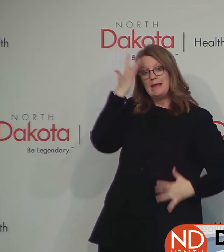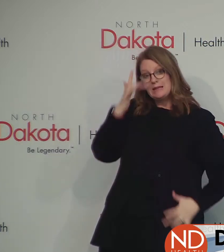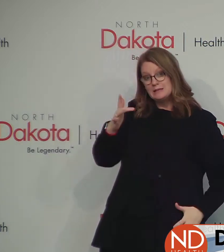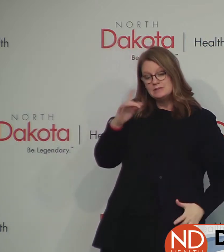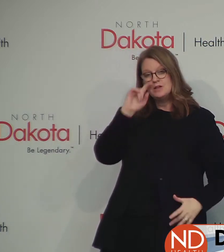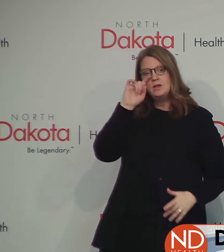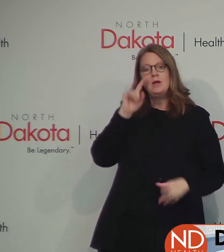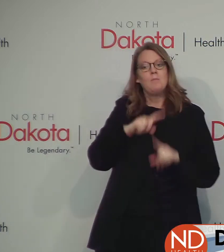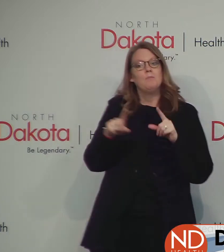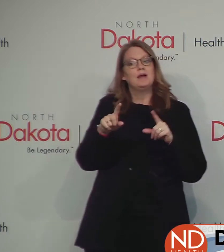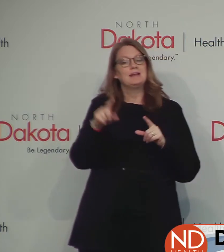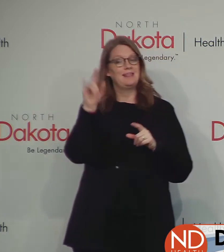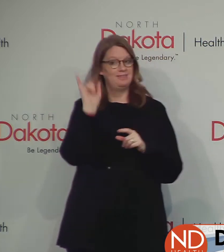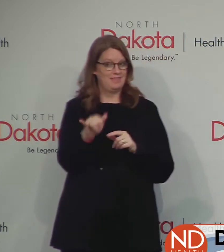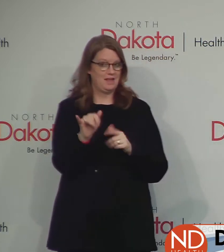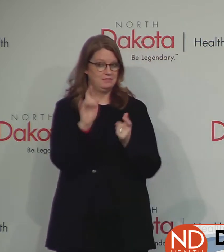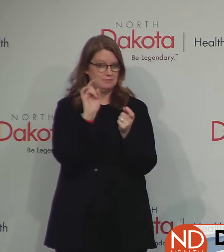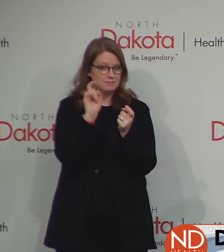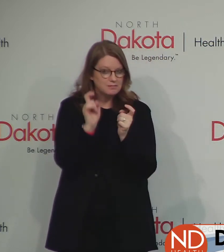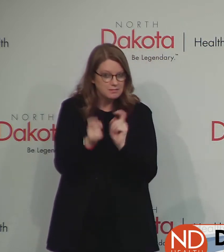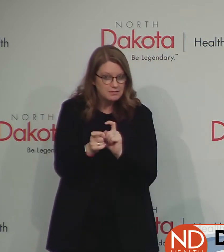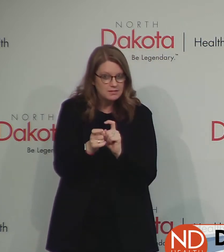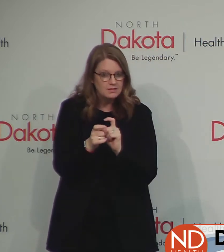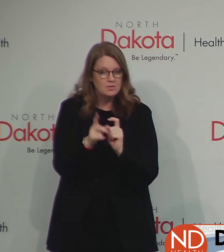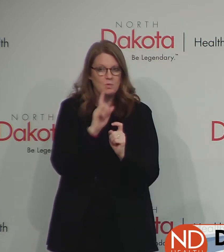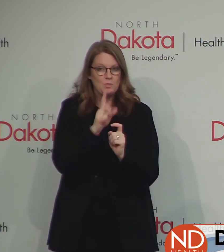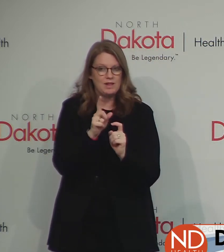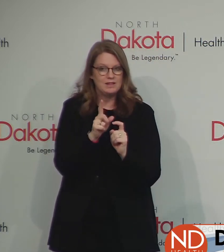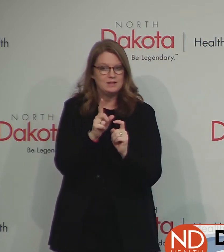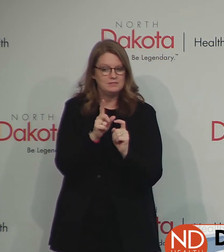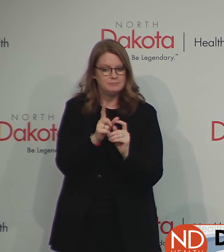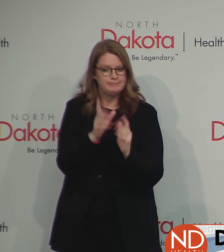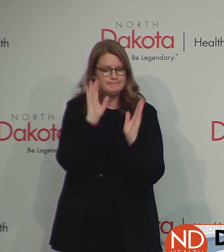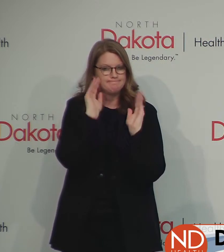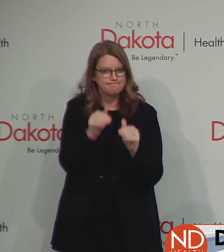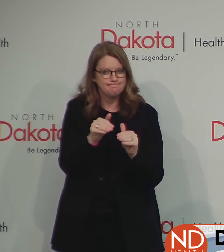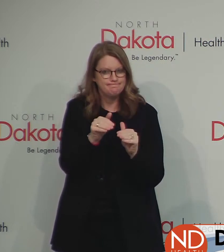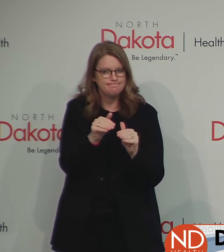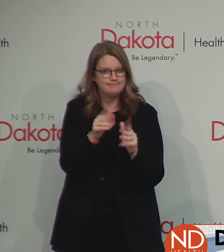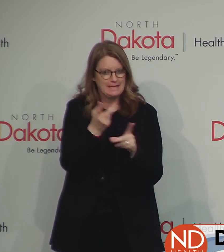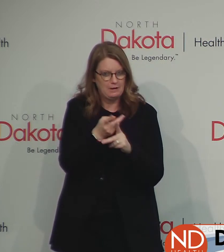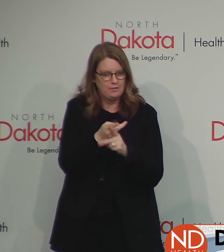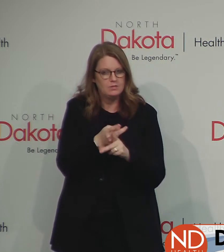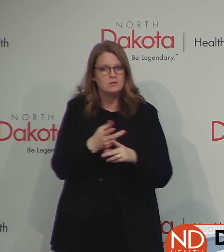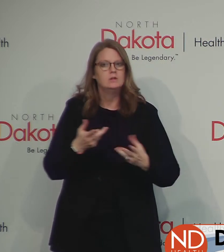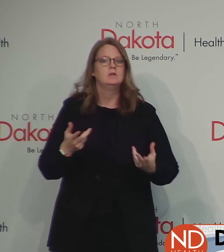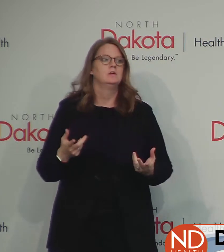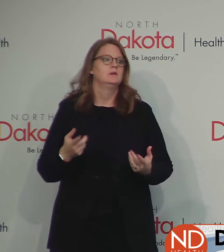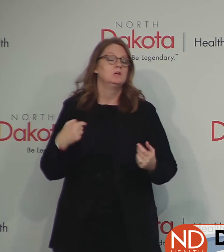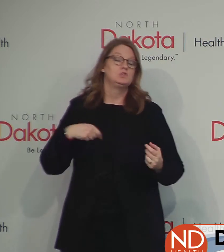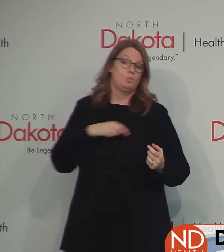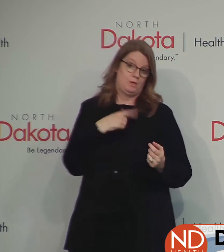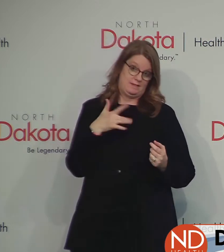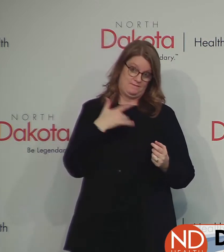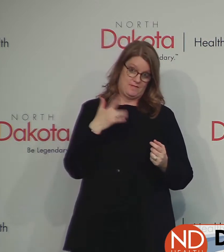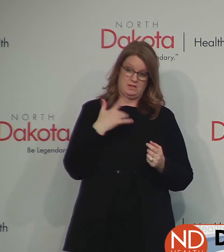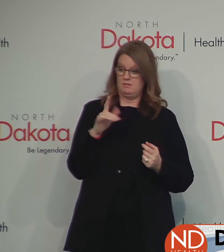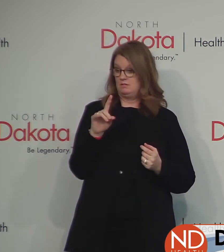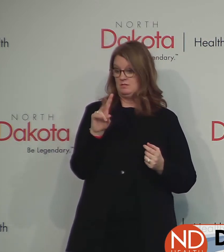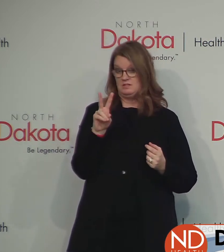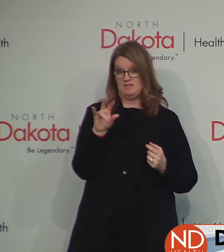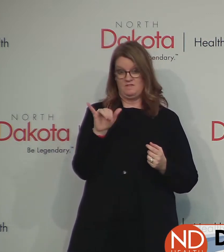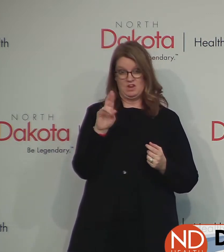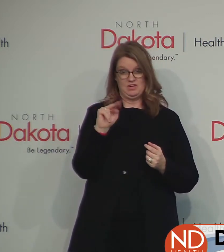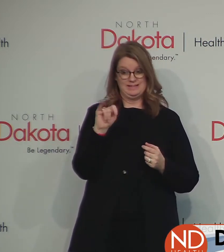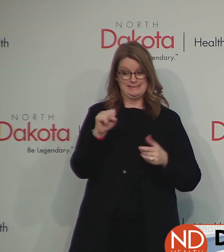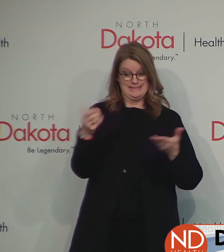pay particular attention to those that could potentially threaten during this pandemic. So again, do we think that we have these variants in North